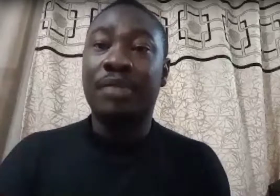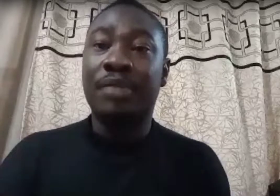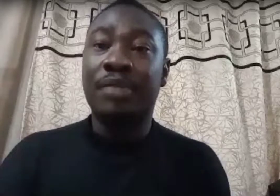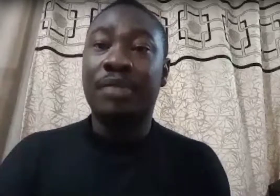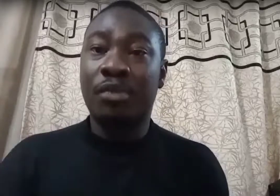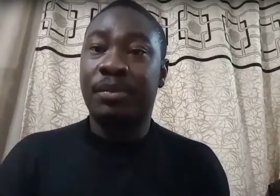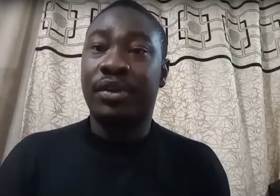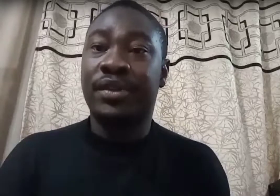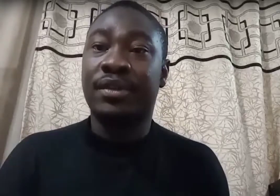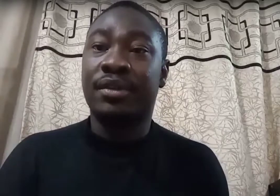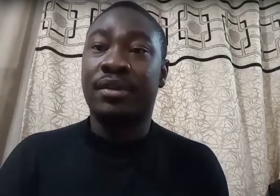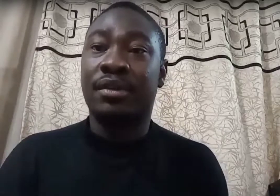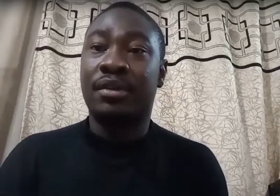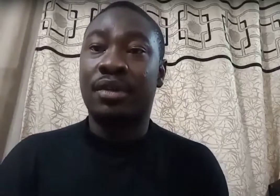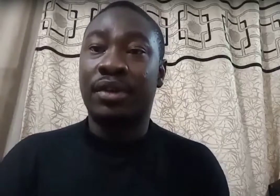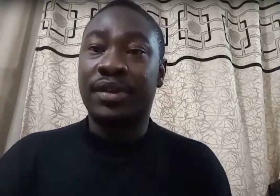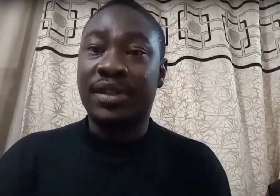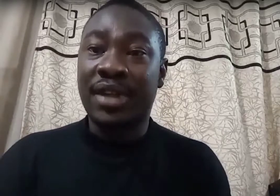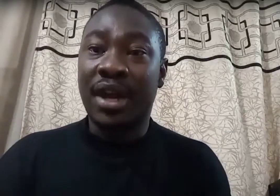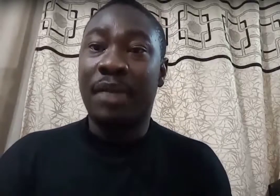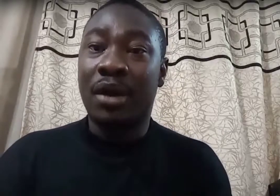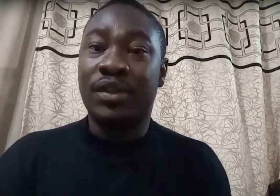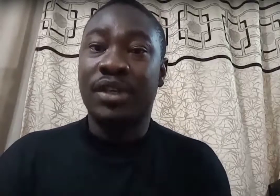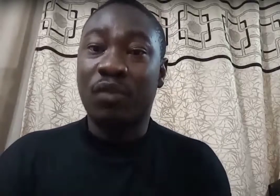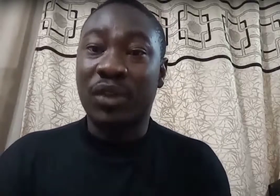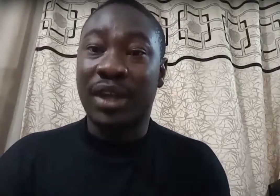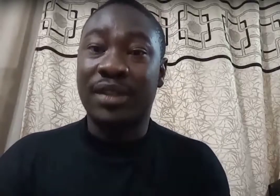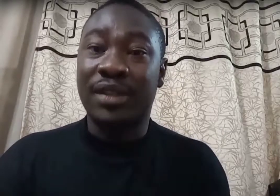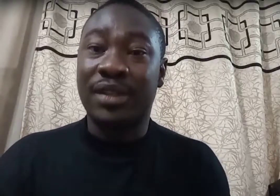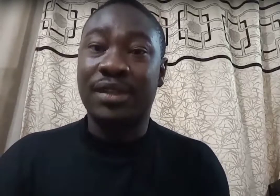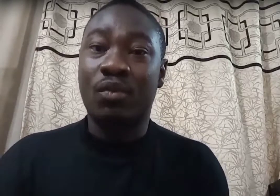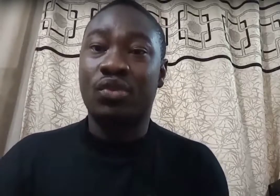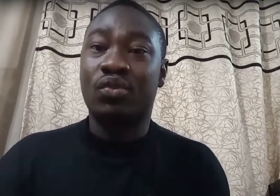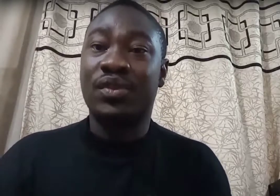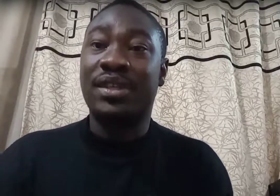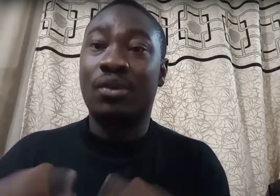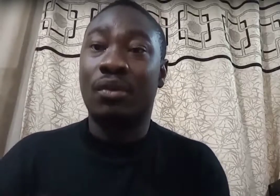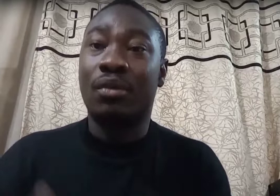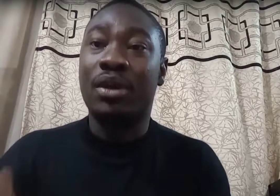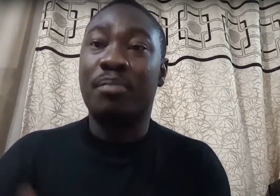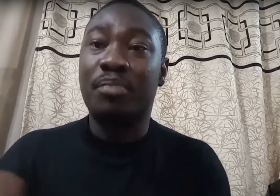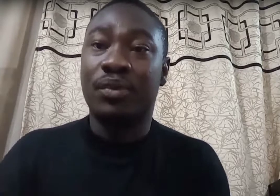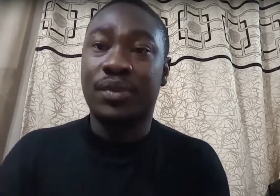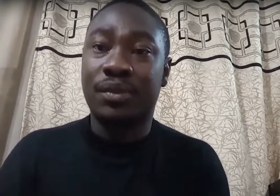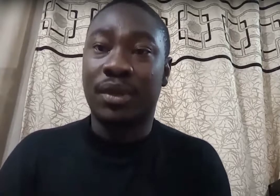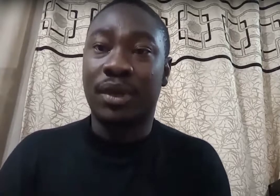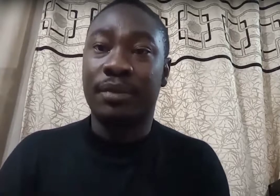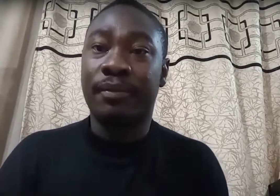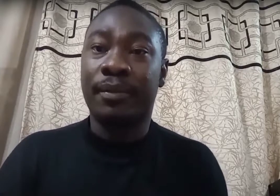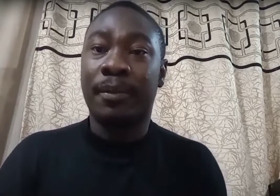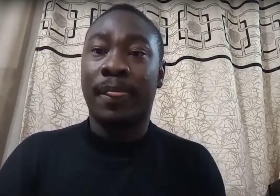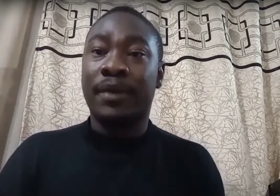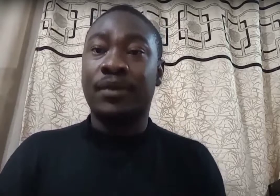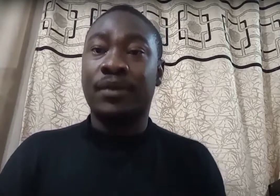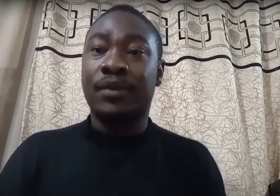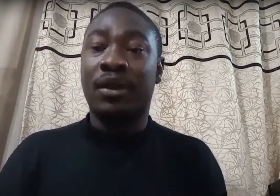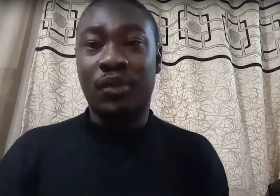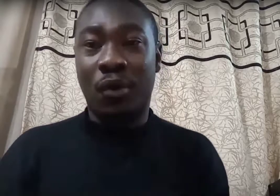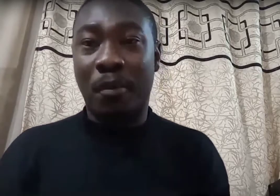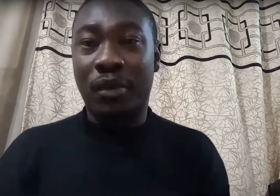time allotted for that. I want you to see your inputs, okay? So let me not talk much. This sign language class.